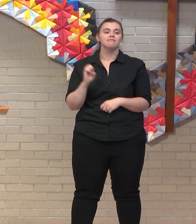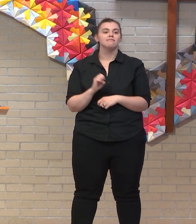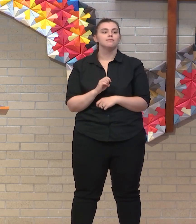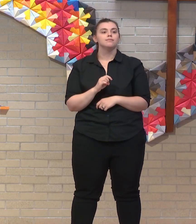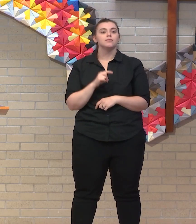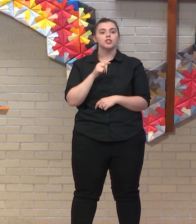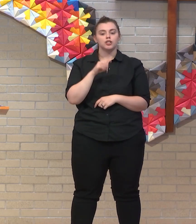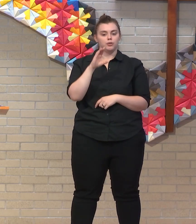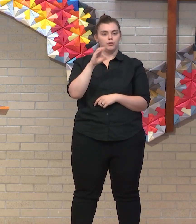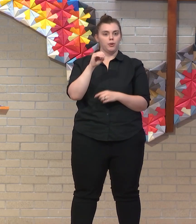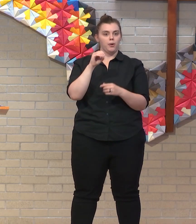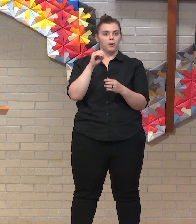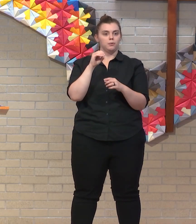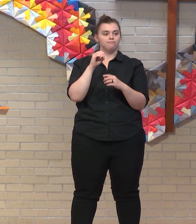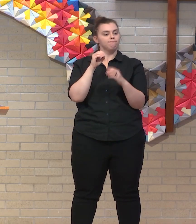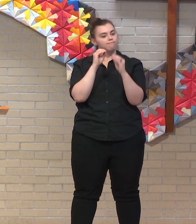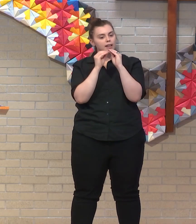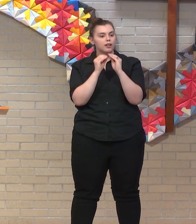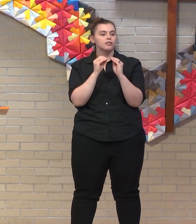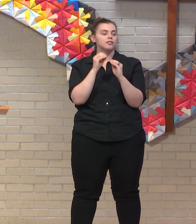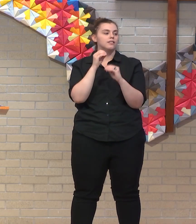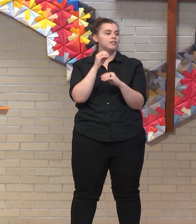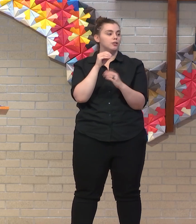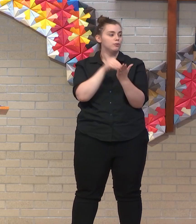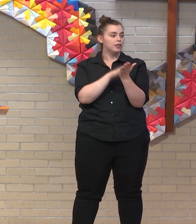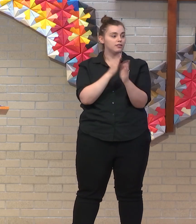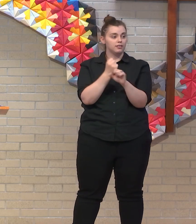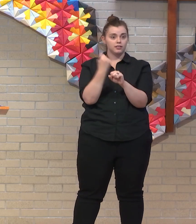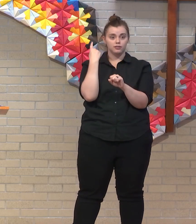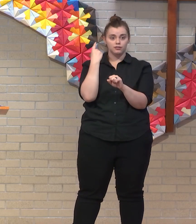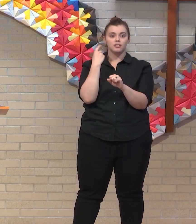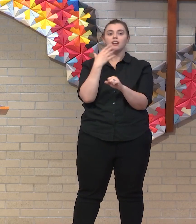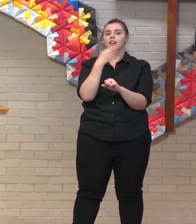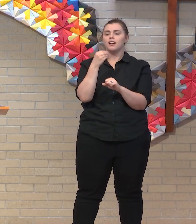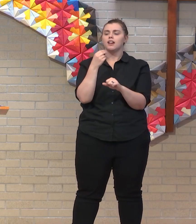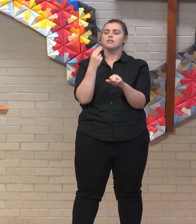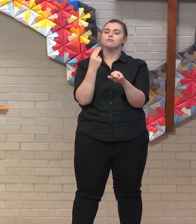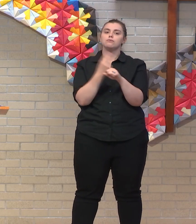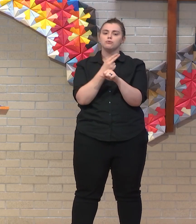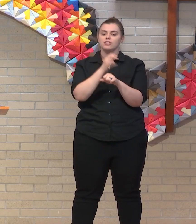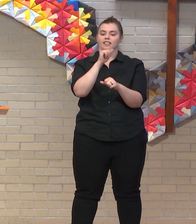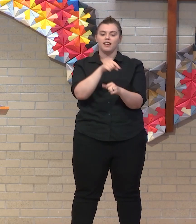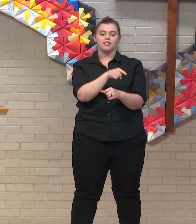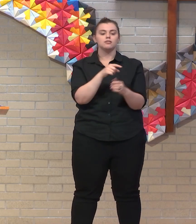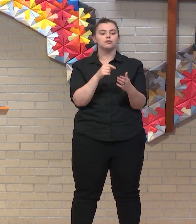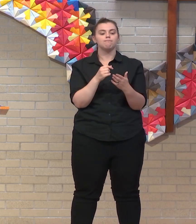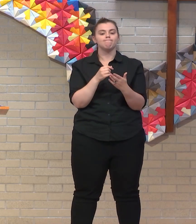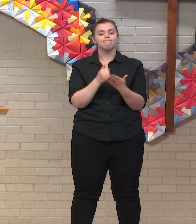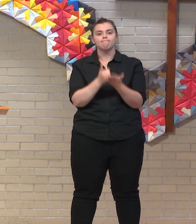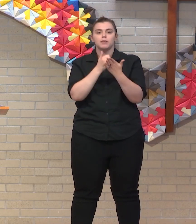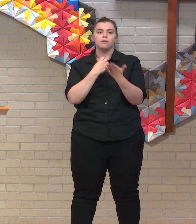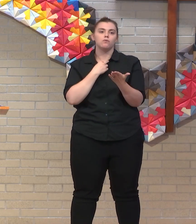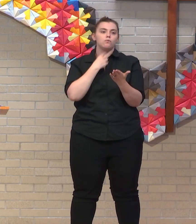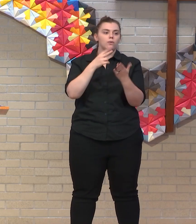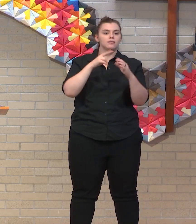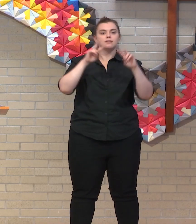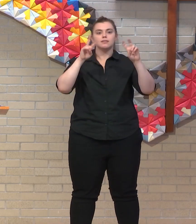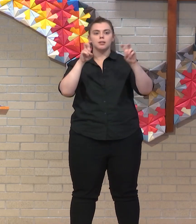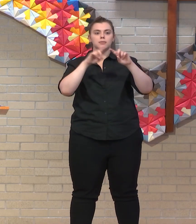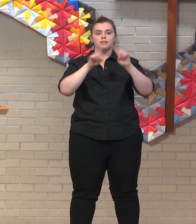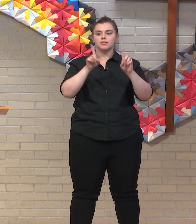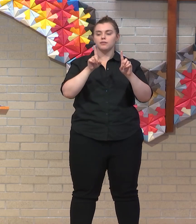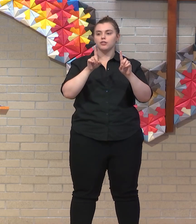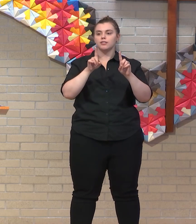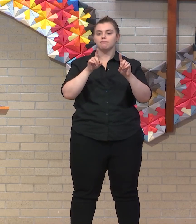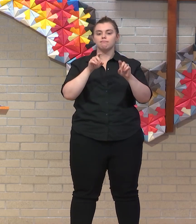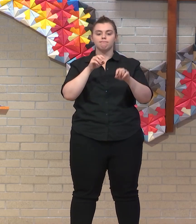was co-editor of the Record last year with Mariela Esparza, and they used that forum to center voices and topics of diverse members